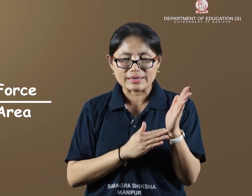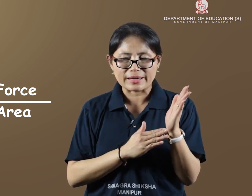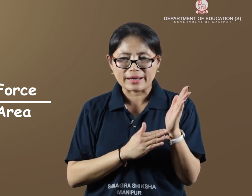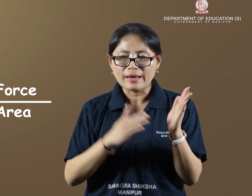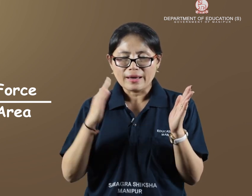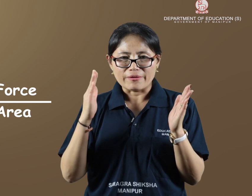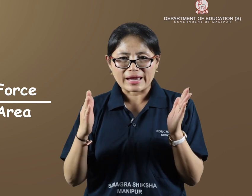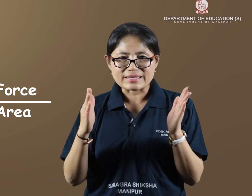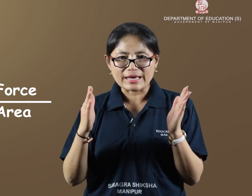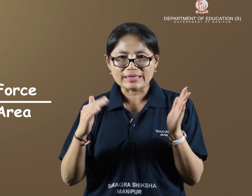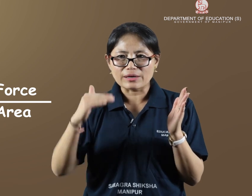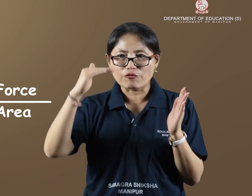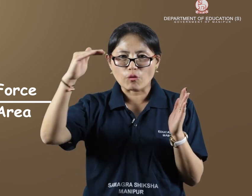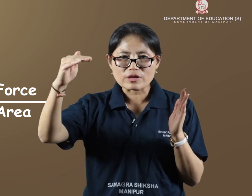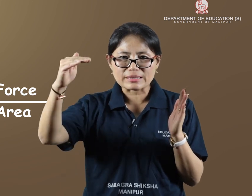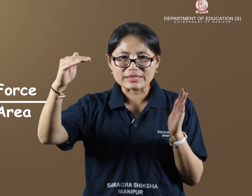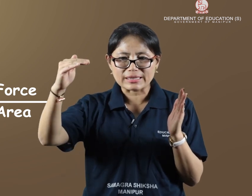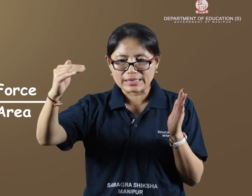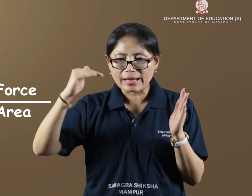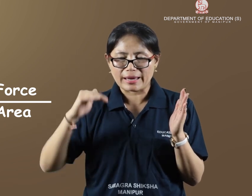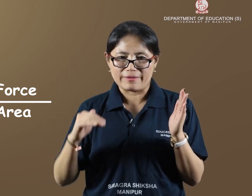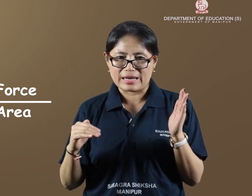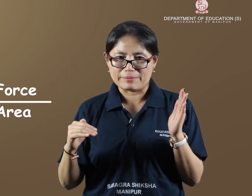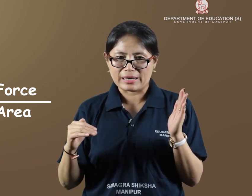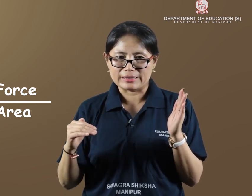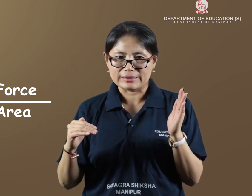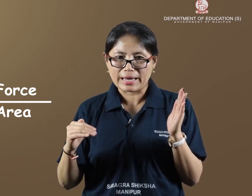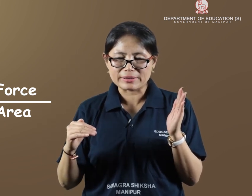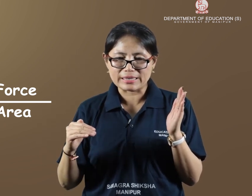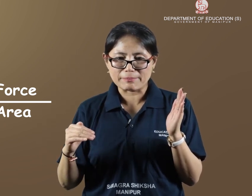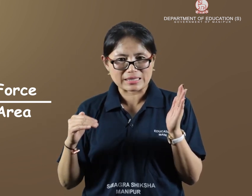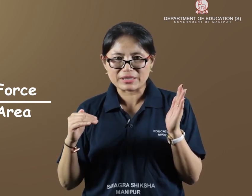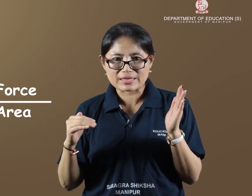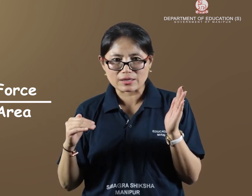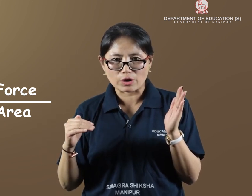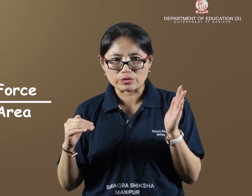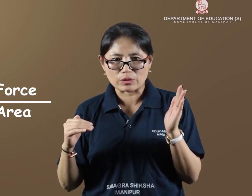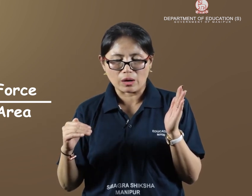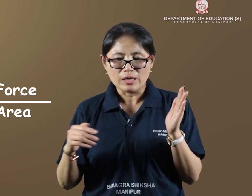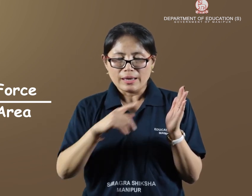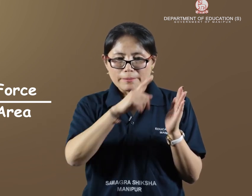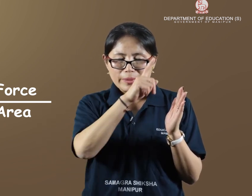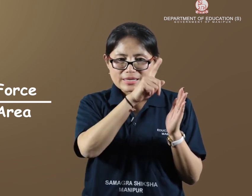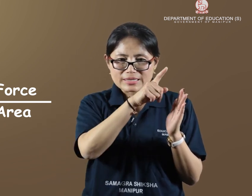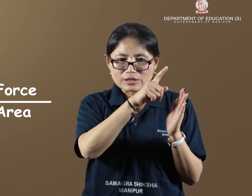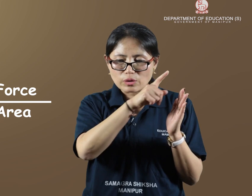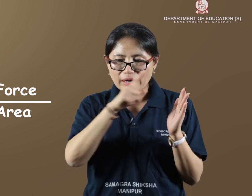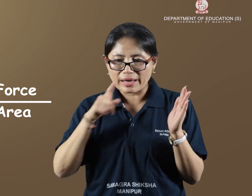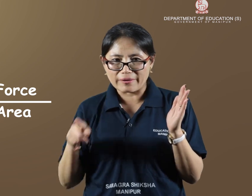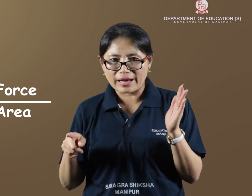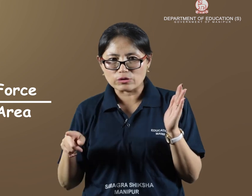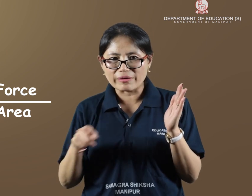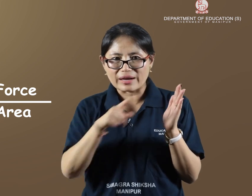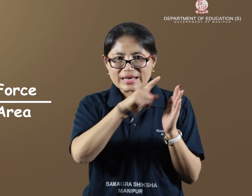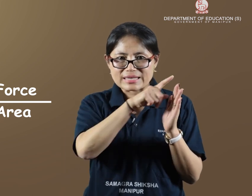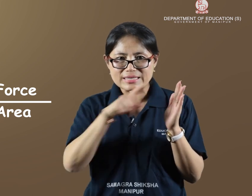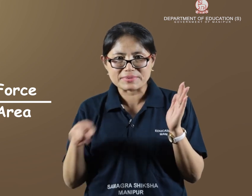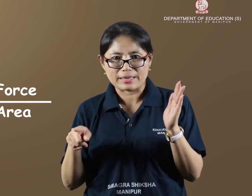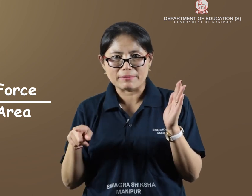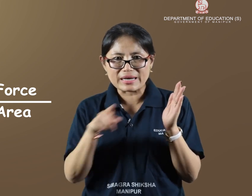layre, right side the force na matakta area na makhada. Haibadi mathematics the yori duniko. Pressure duga area duga relationship se. Mari